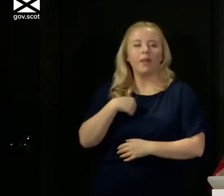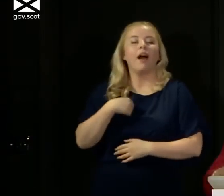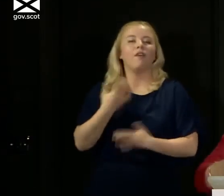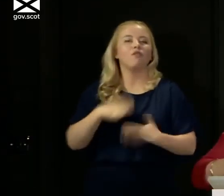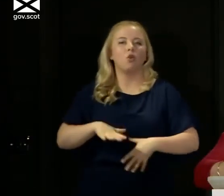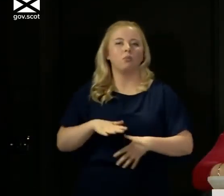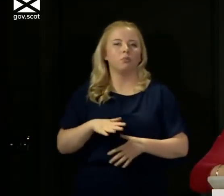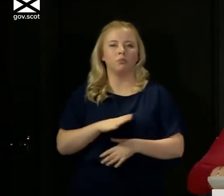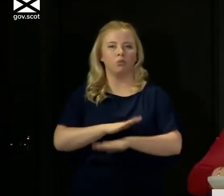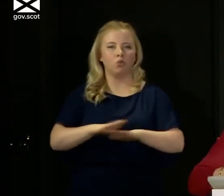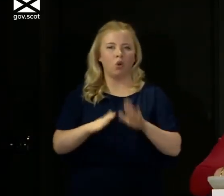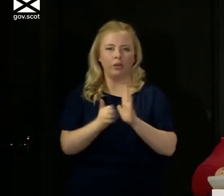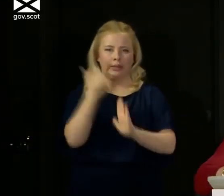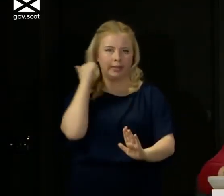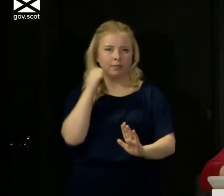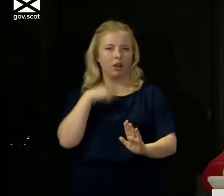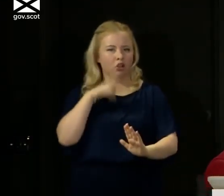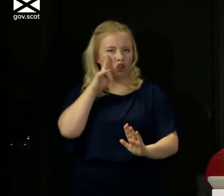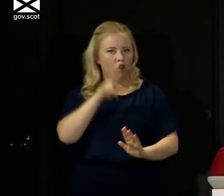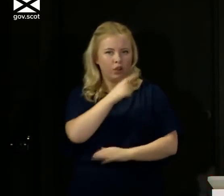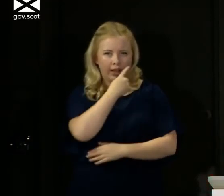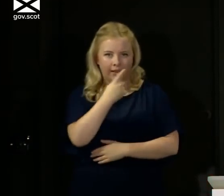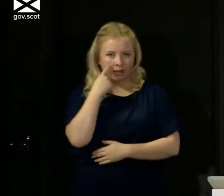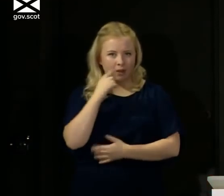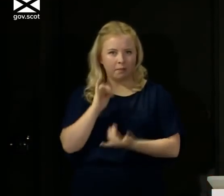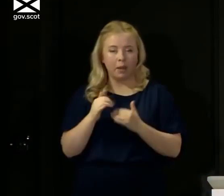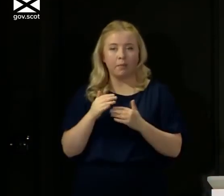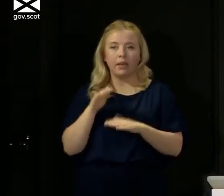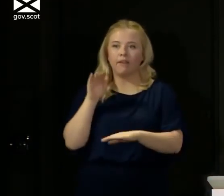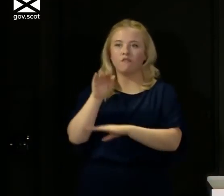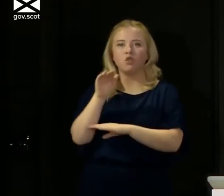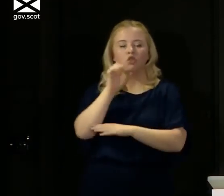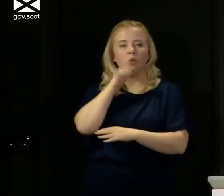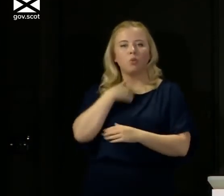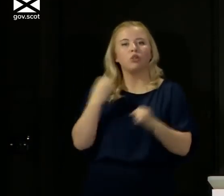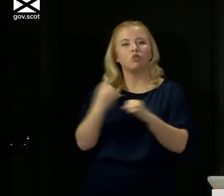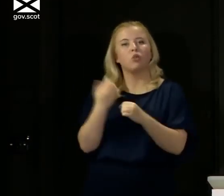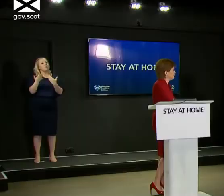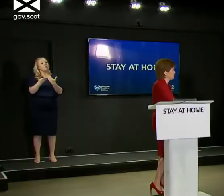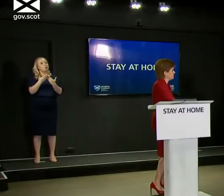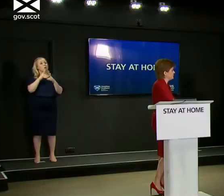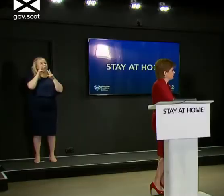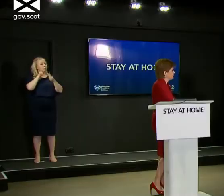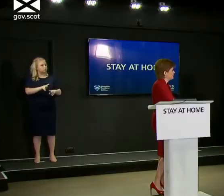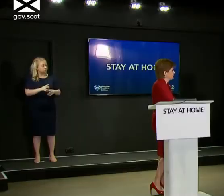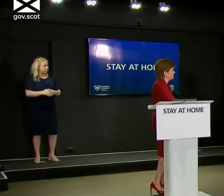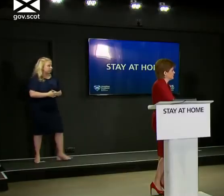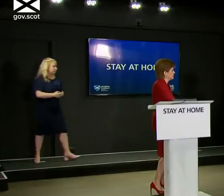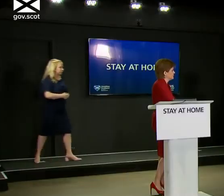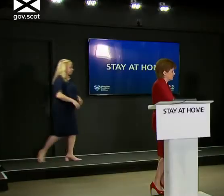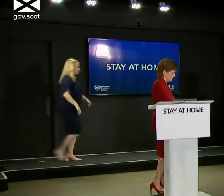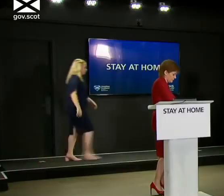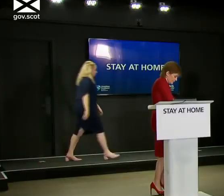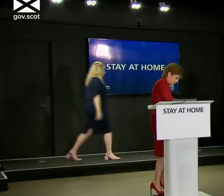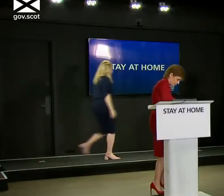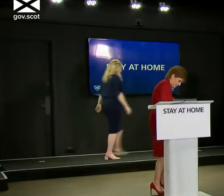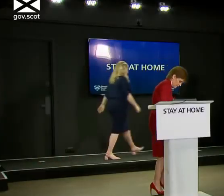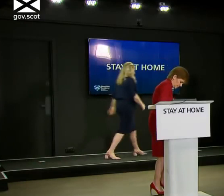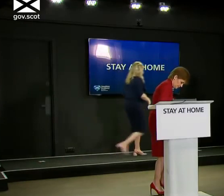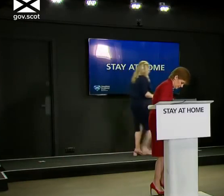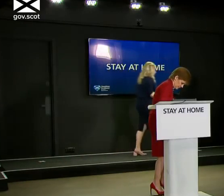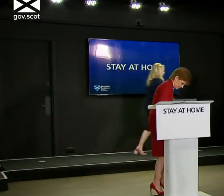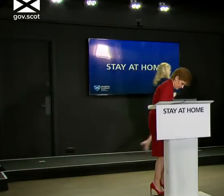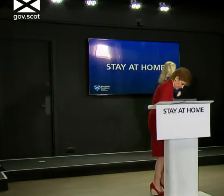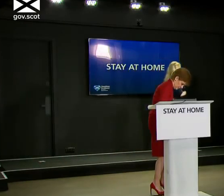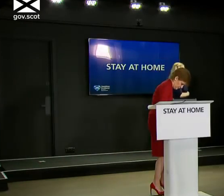a non-specialist who's simply looked at that data. It may be that in the fullness of time we do more of a look at that. I think it's really important that we are